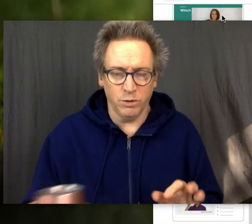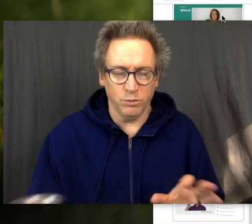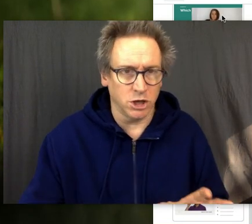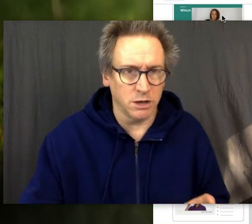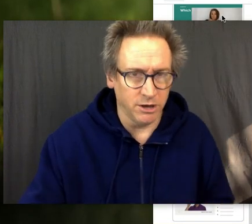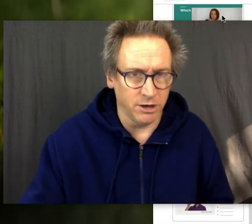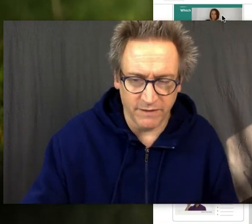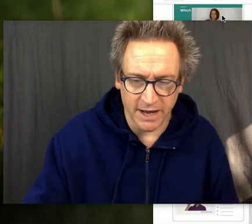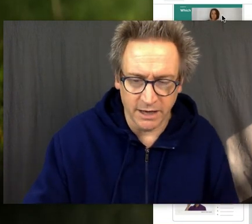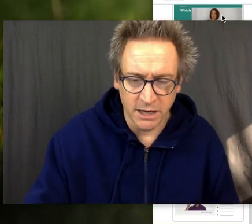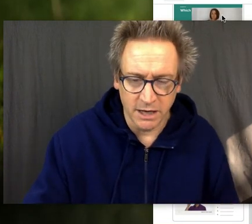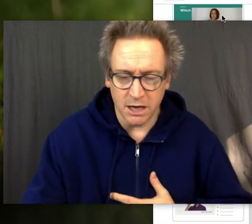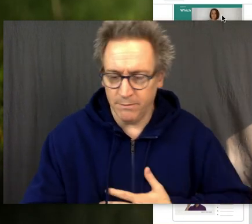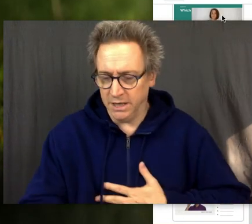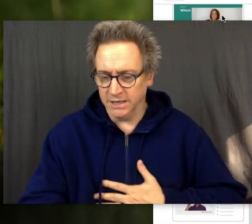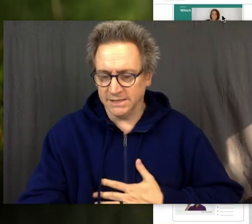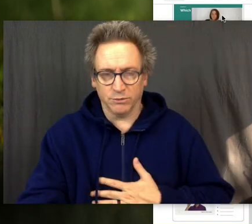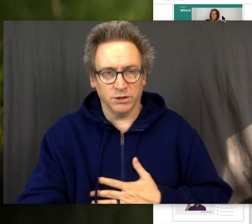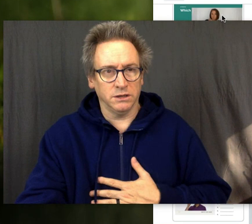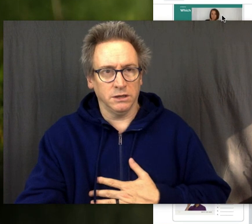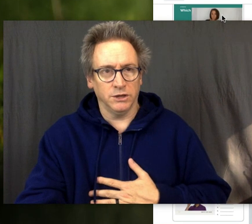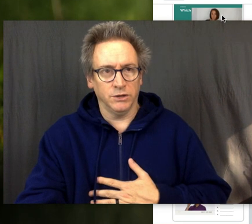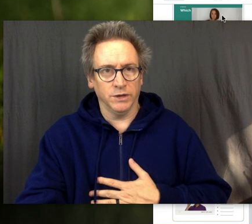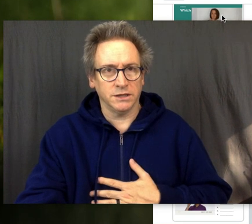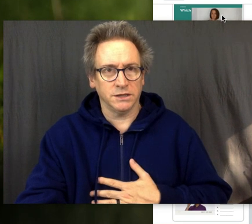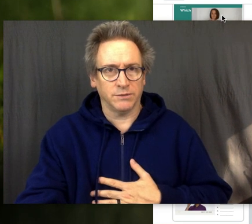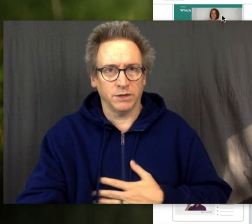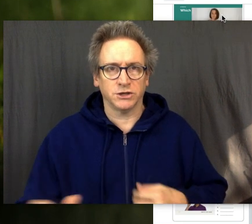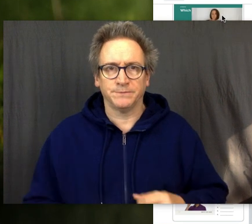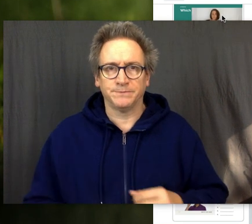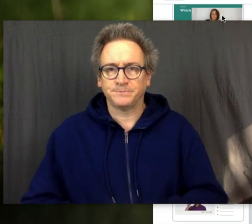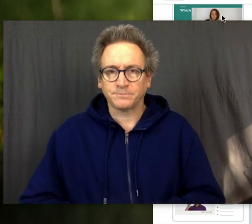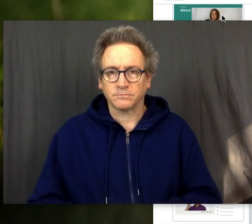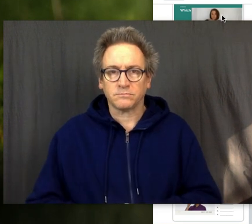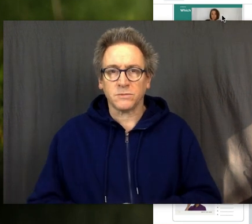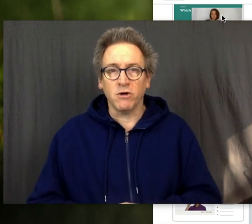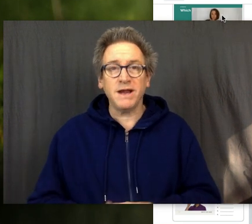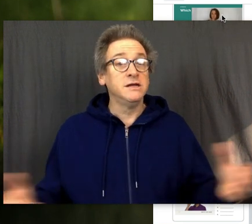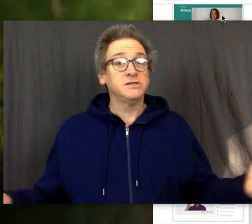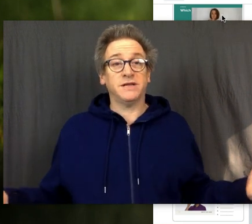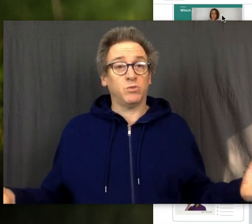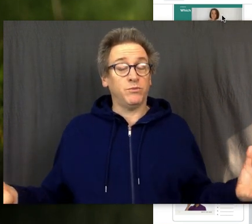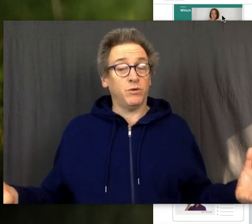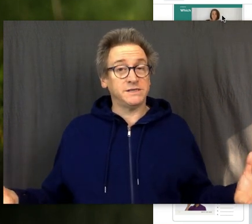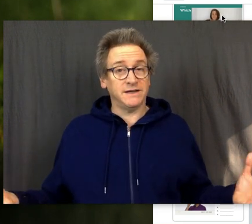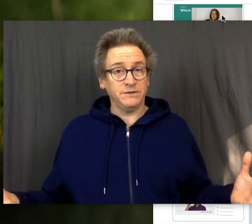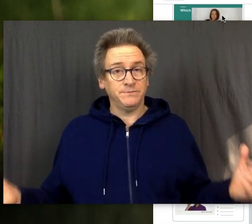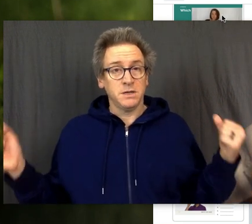So we will talk about all of that in a separate little unit, a separate lecture. All right, so